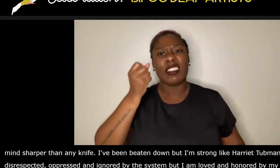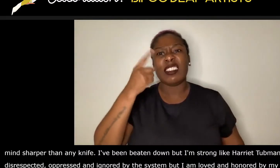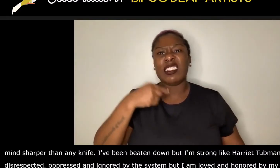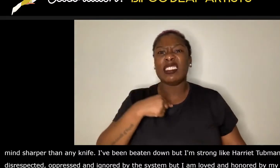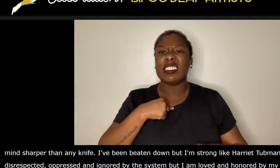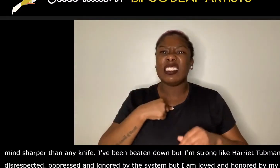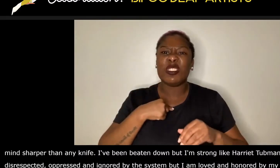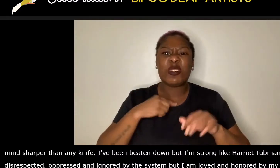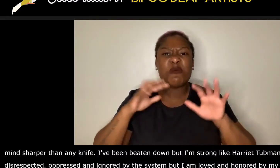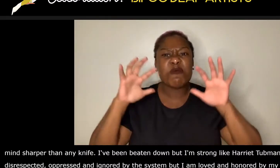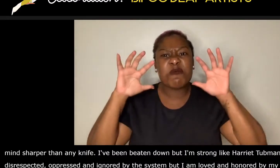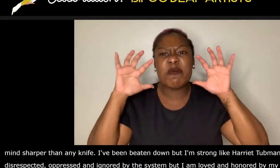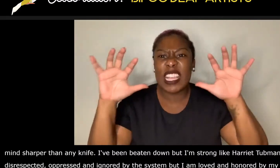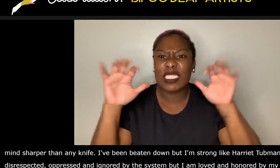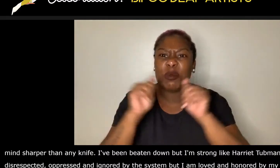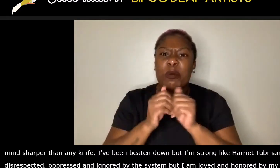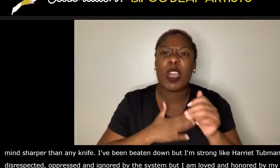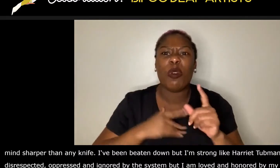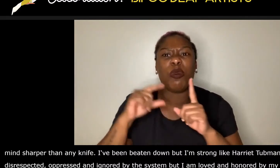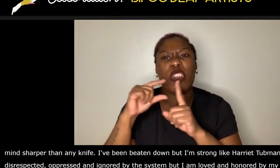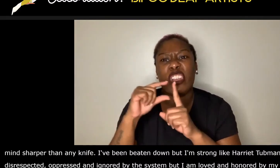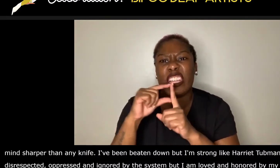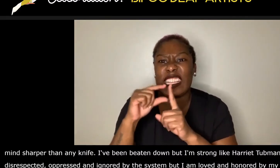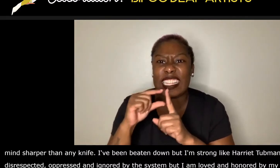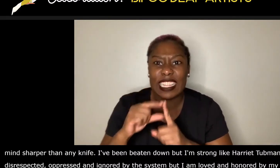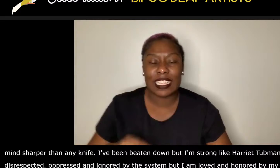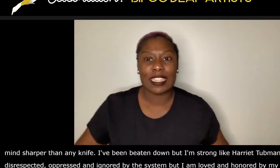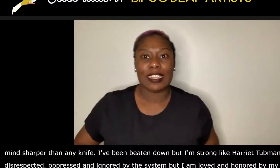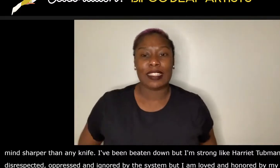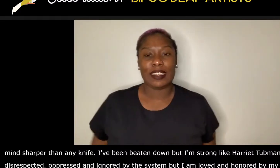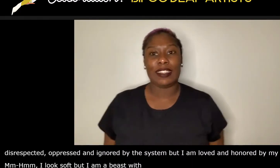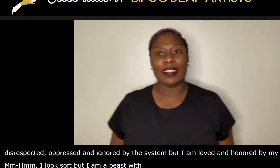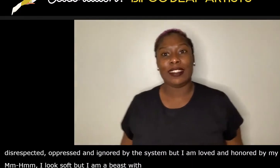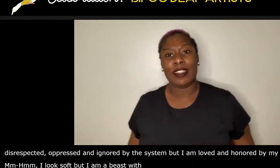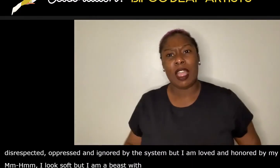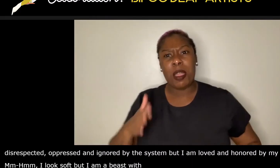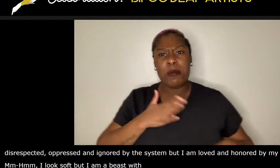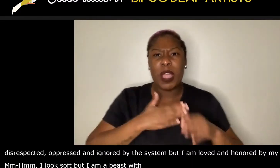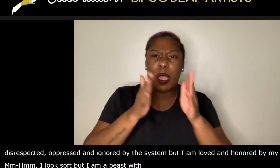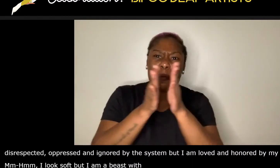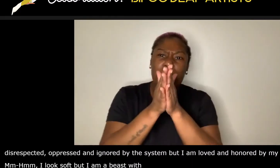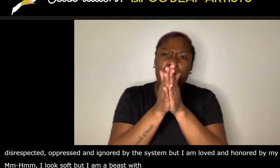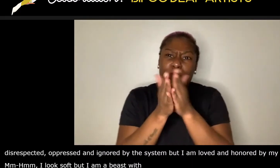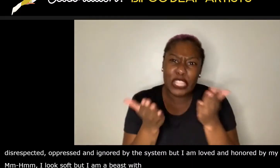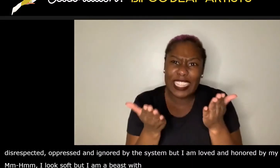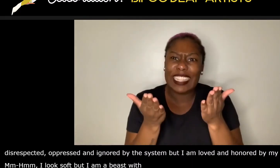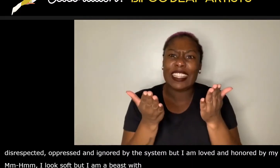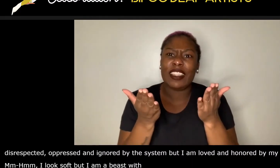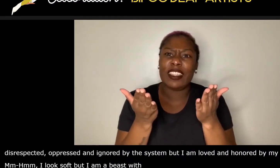I look soft, but I'm a beast with my words.